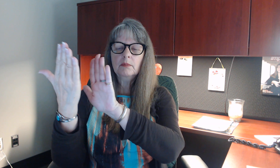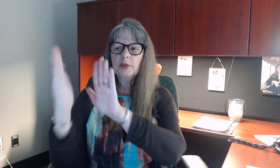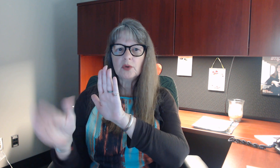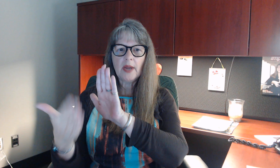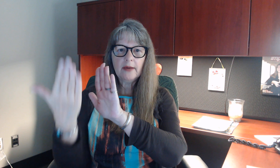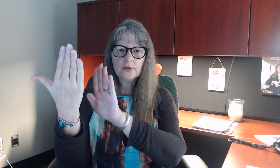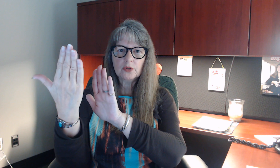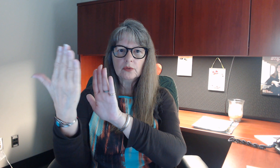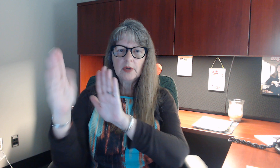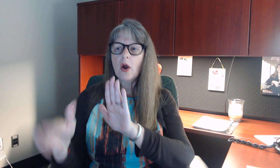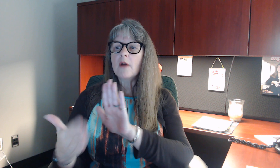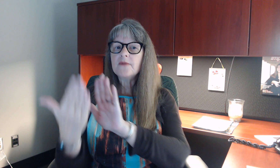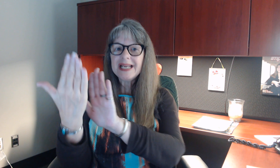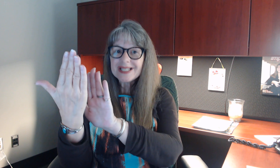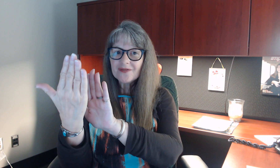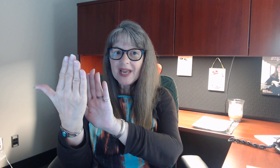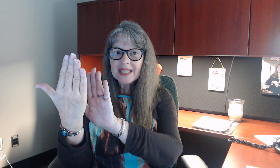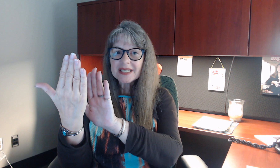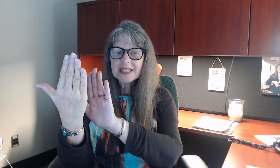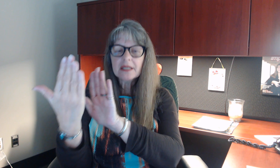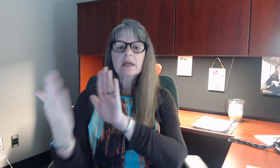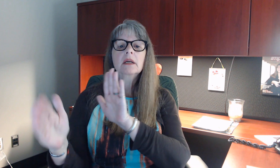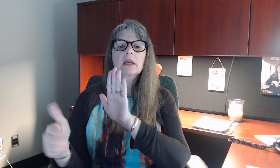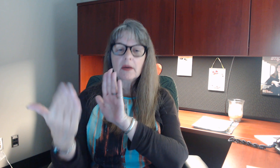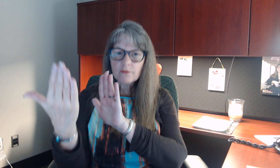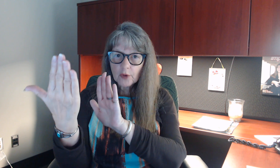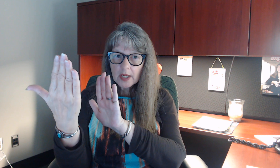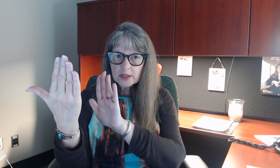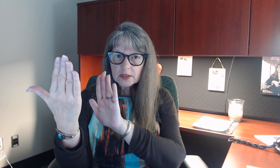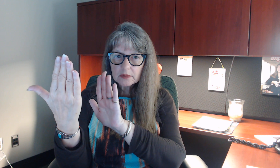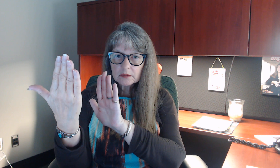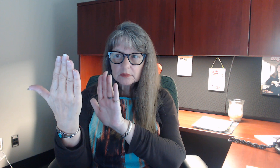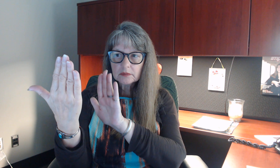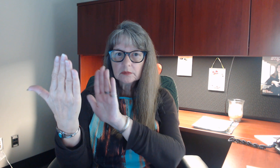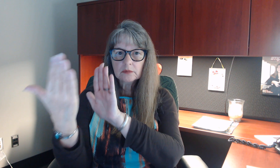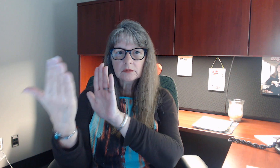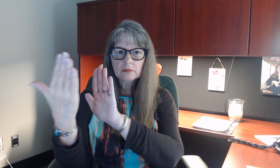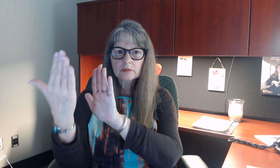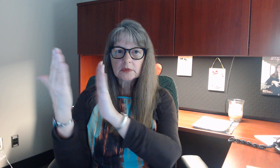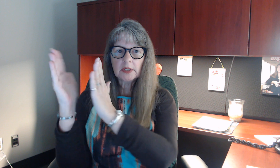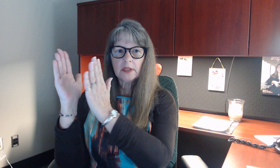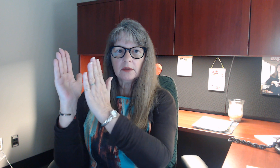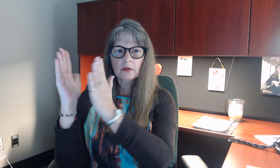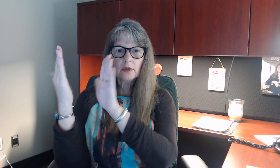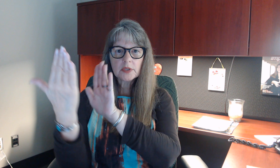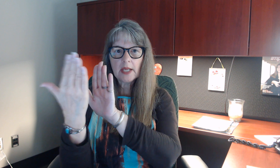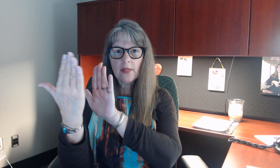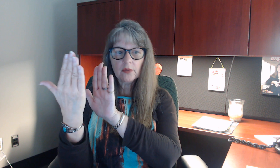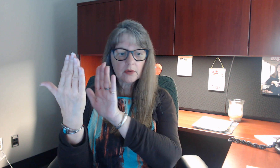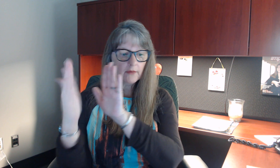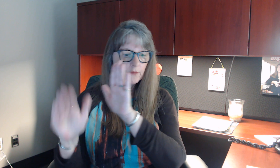you don't have to. Face to face. Confront. See, they're close together. Confront.